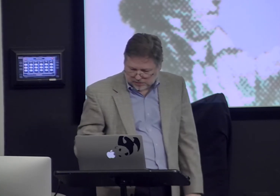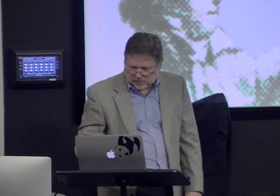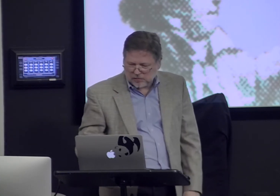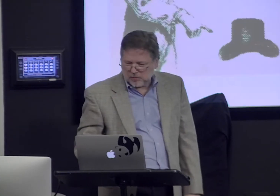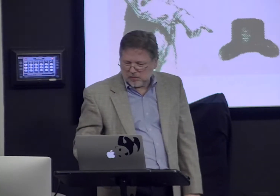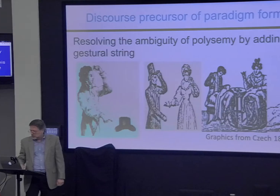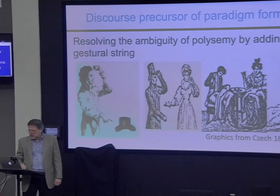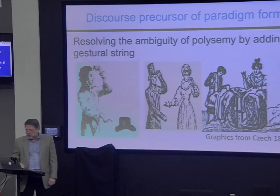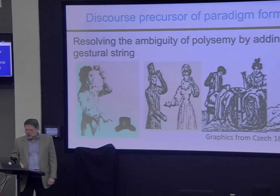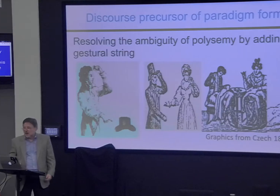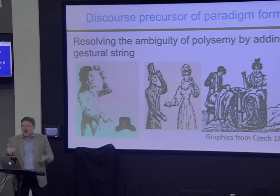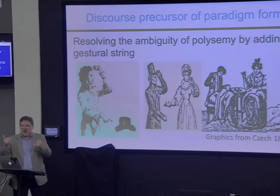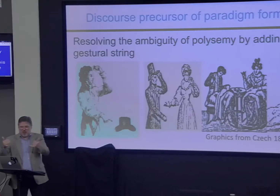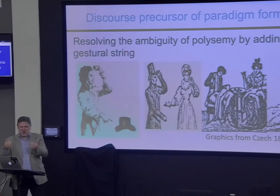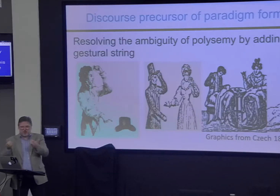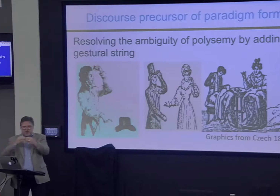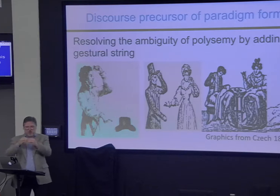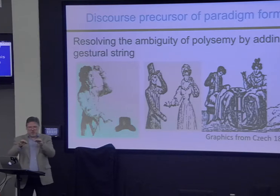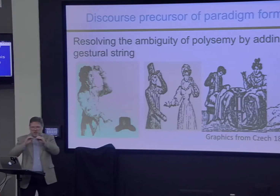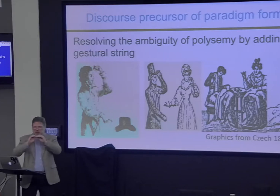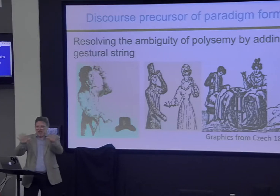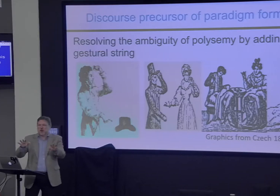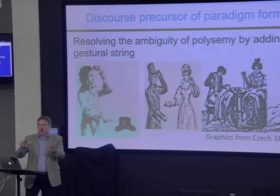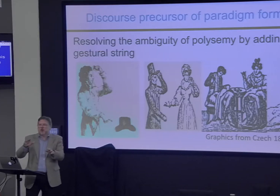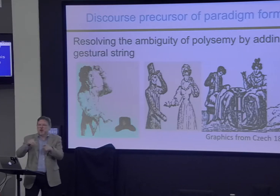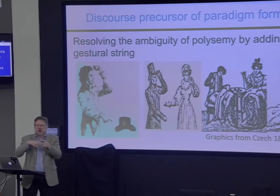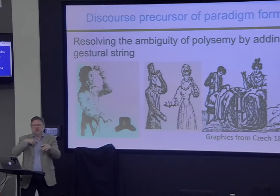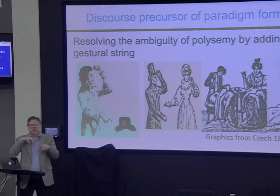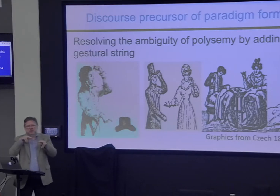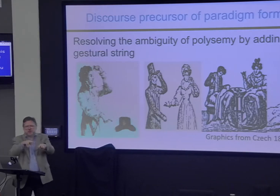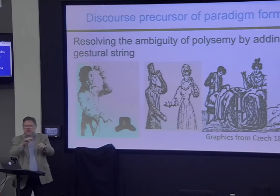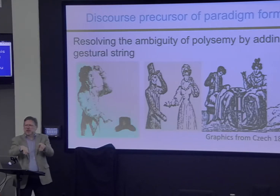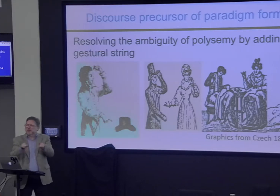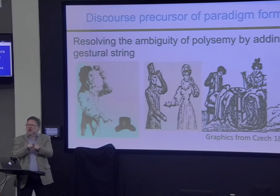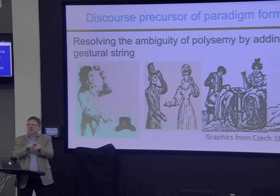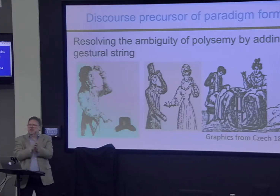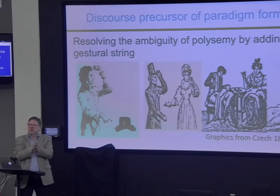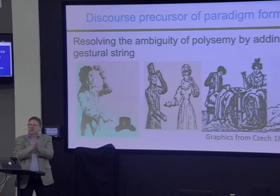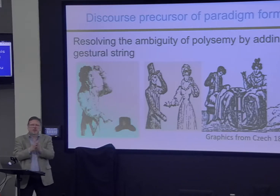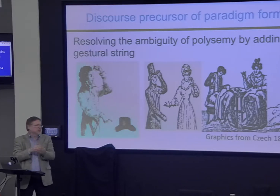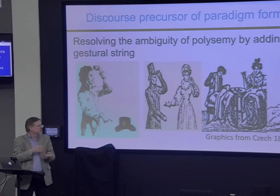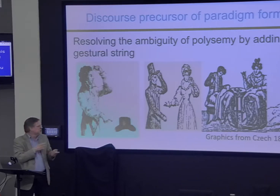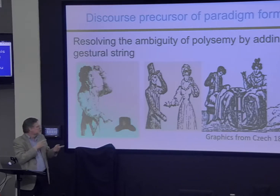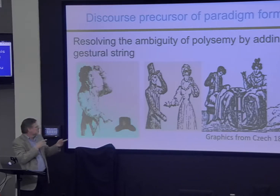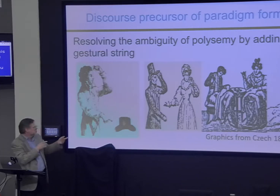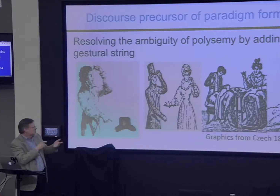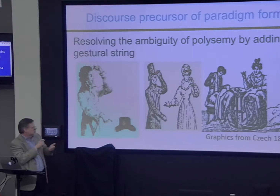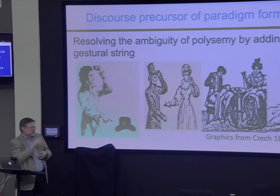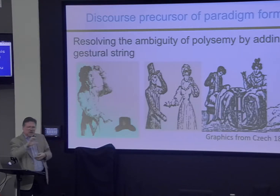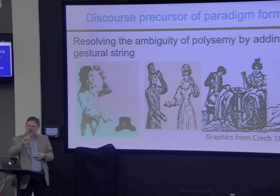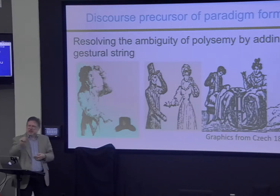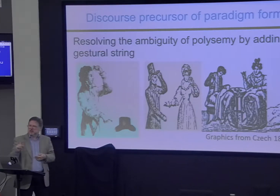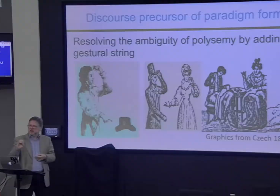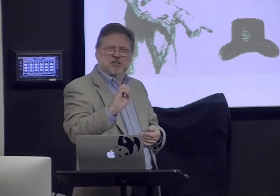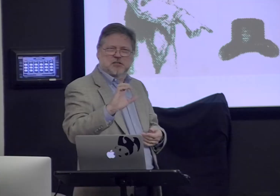this as an example for when people ask about metaphor in signed languages. Let's return to